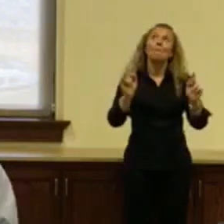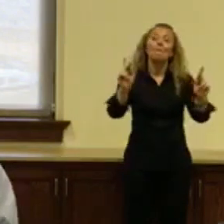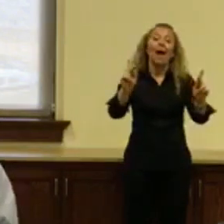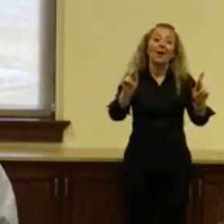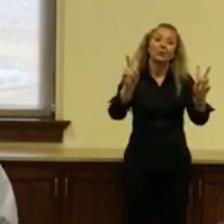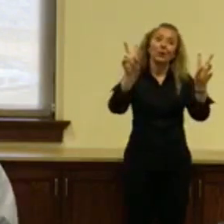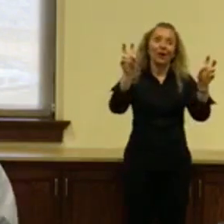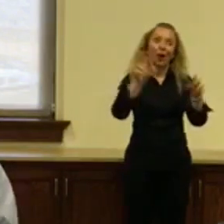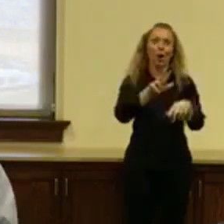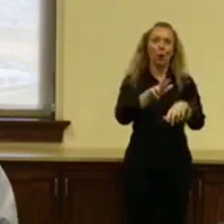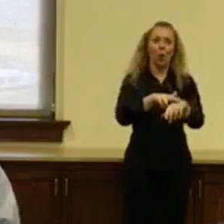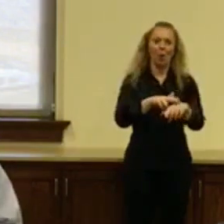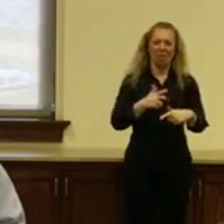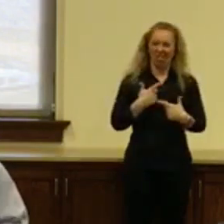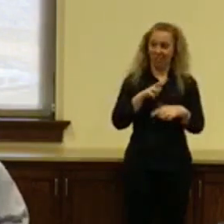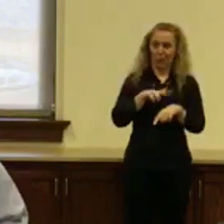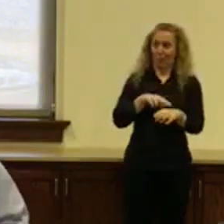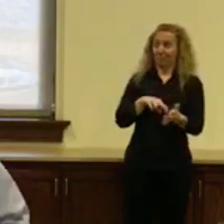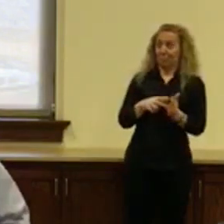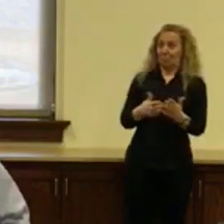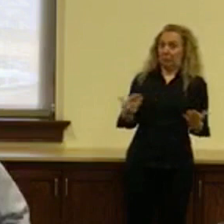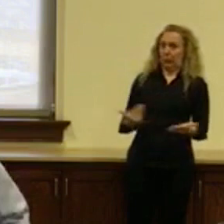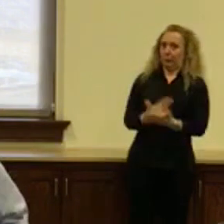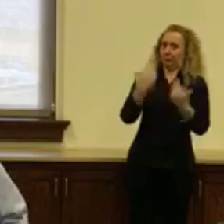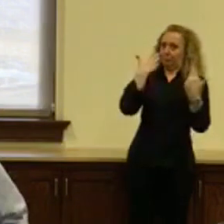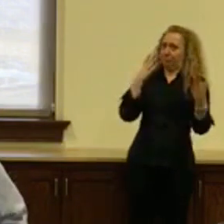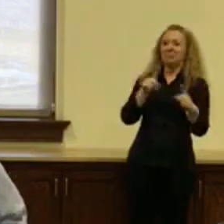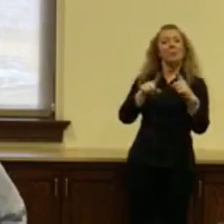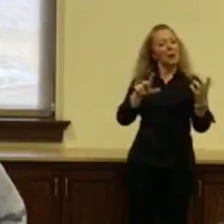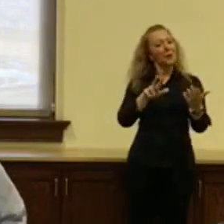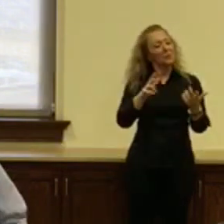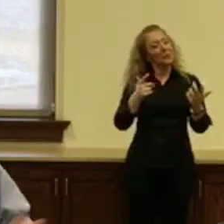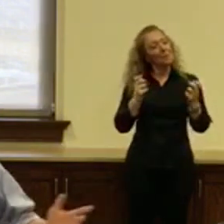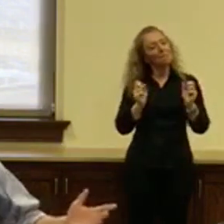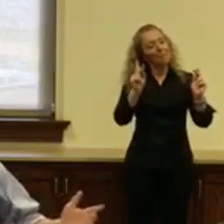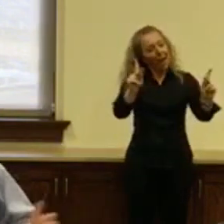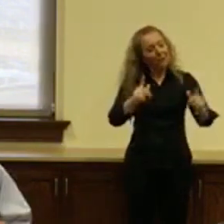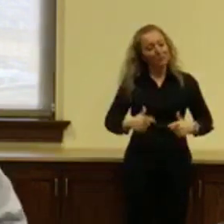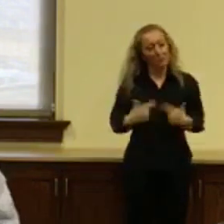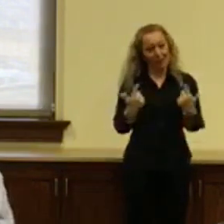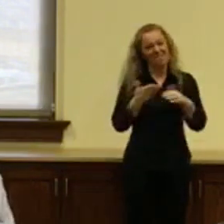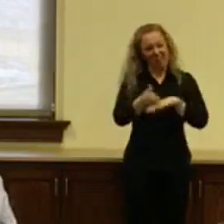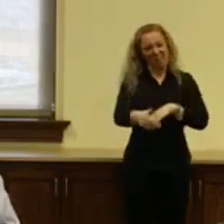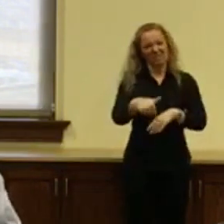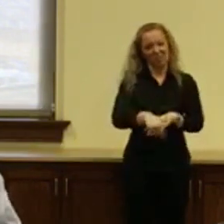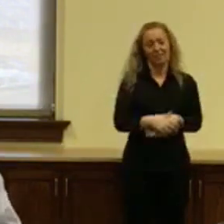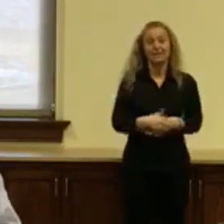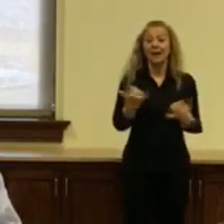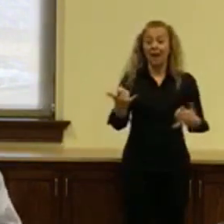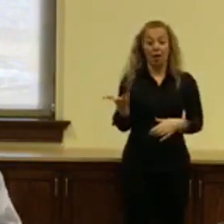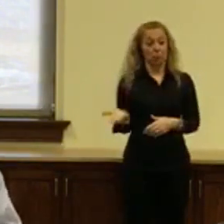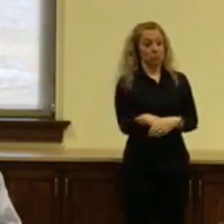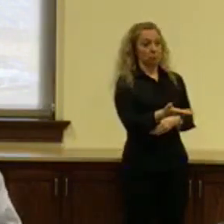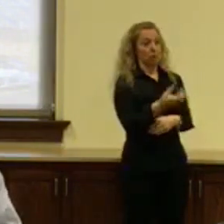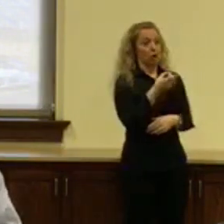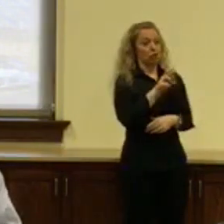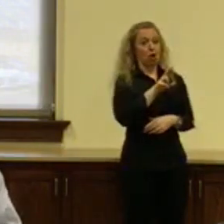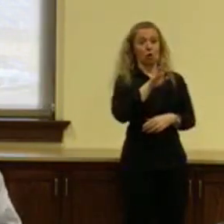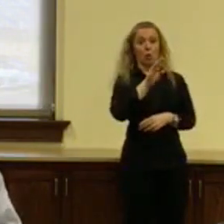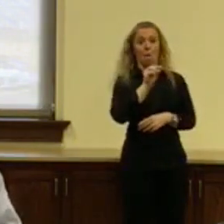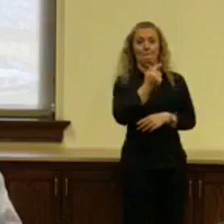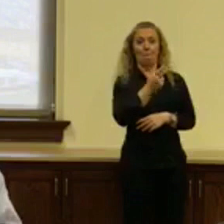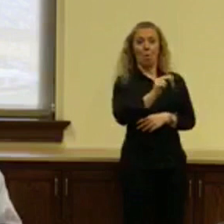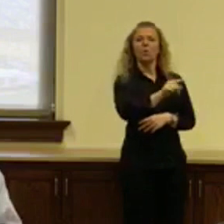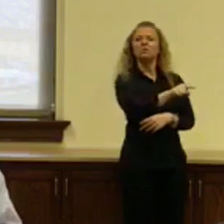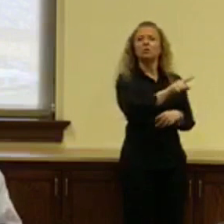whatever normal is going to be when we come out of this after doing this. So at this point, let me turn it over to Dr. Deborah Bogan, who's been leading a lot of